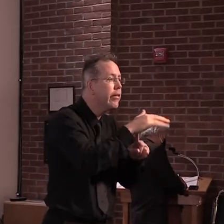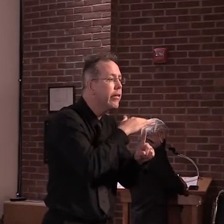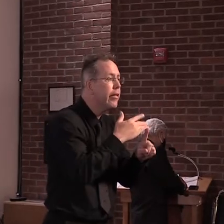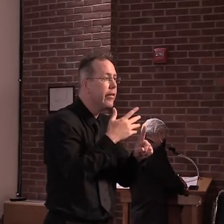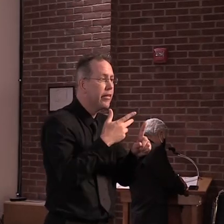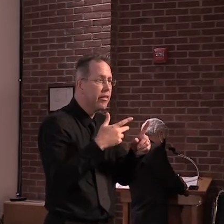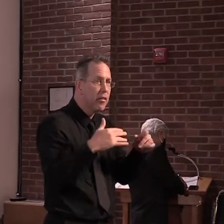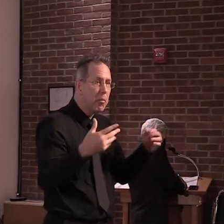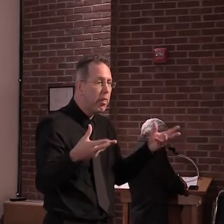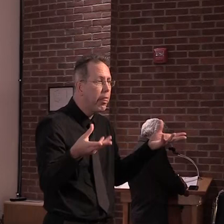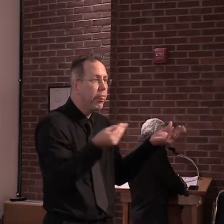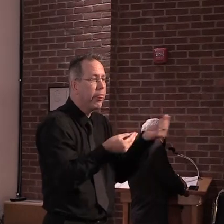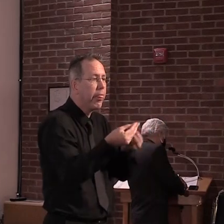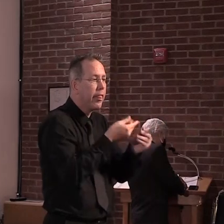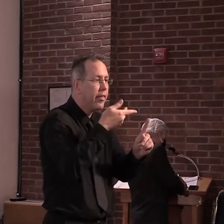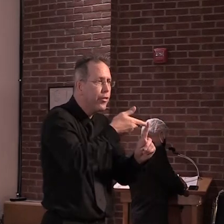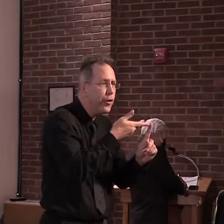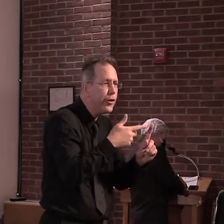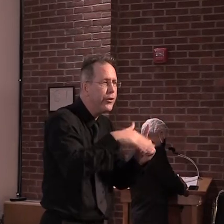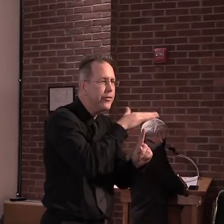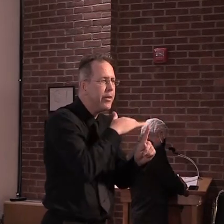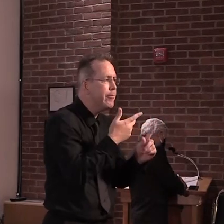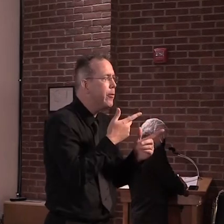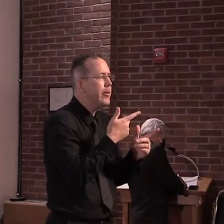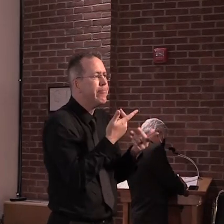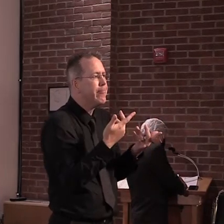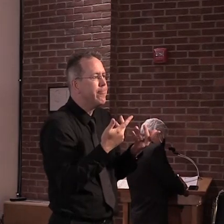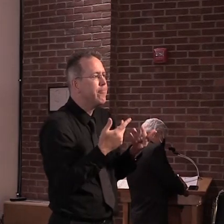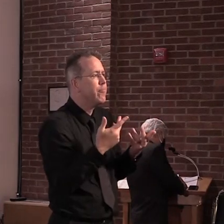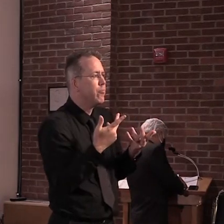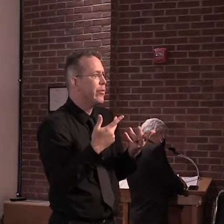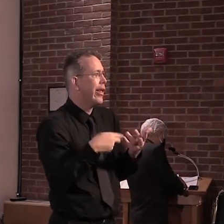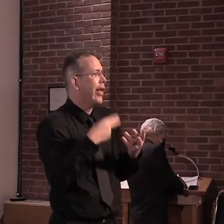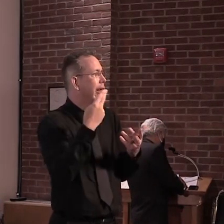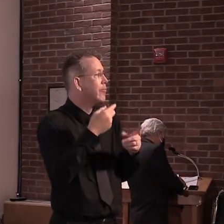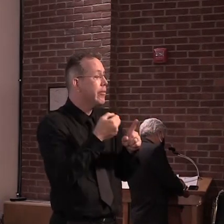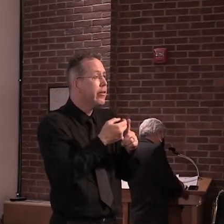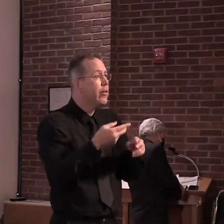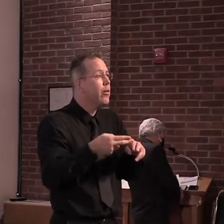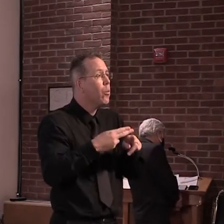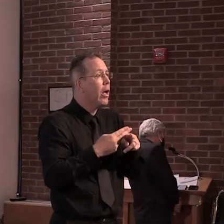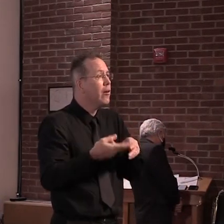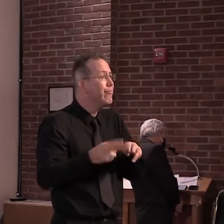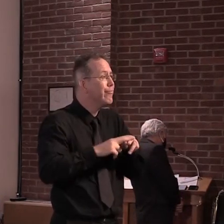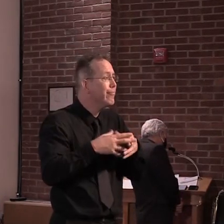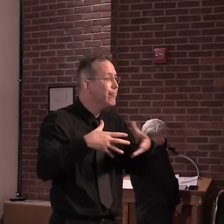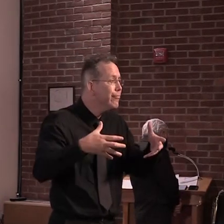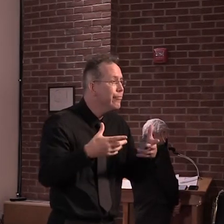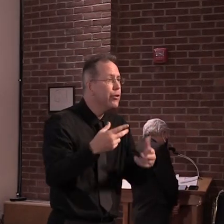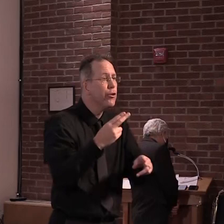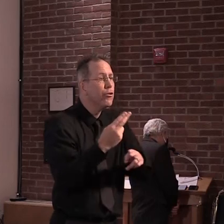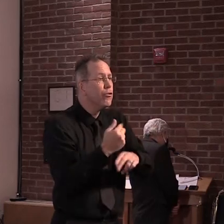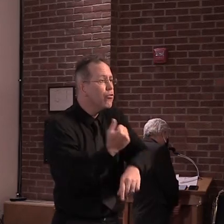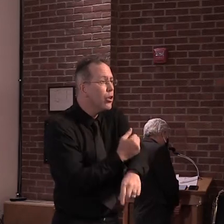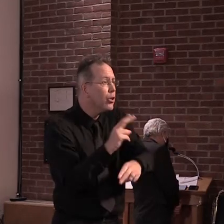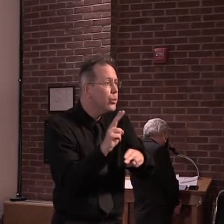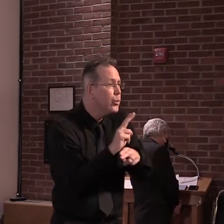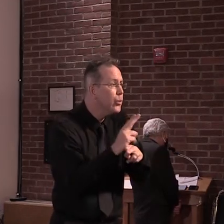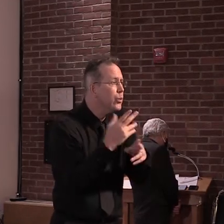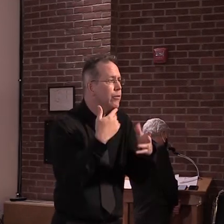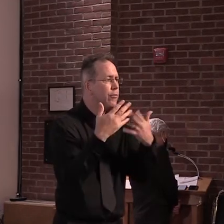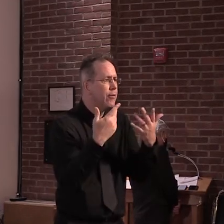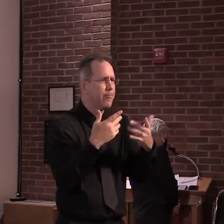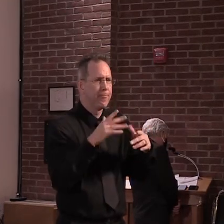may dictate why there are higher rates of obesity, why there may be higher rates of substance use, things that are not correlated